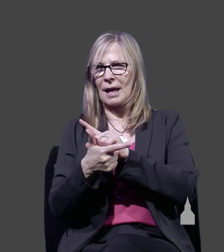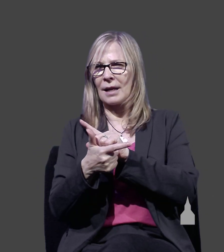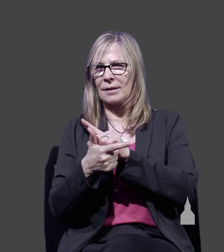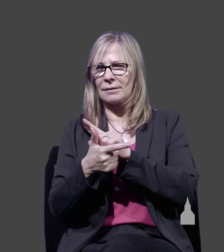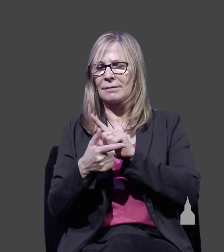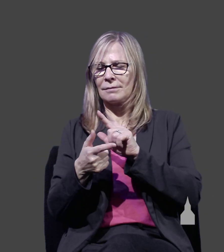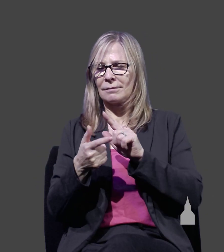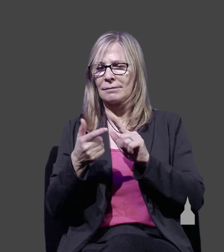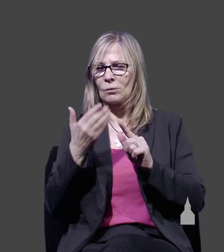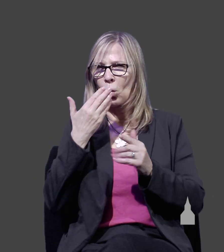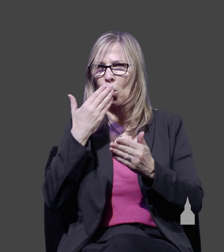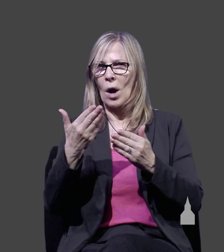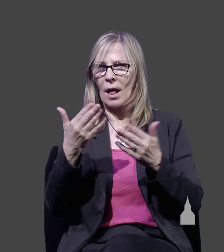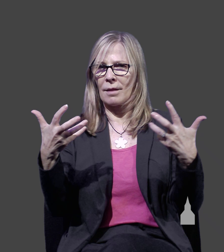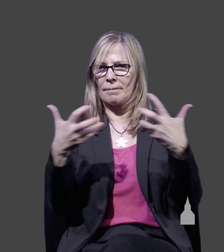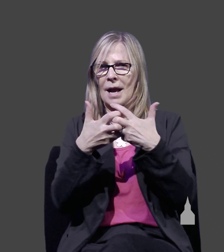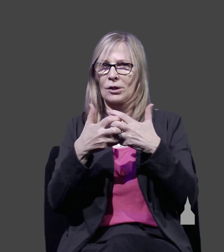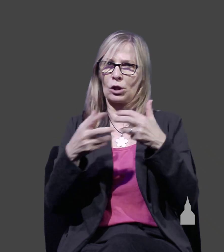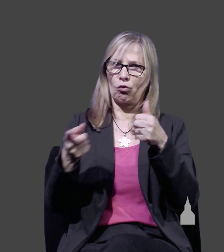walk in wisdom.